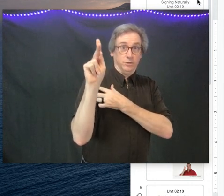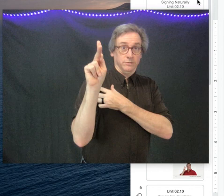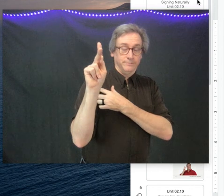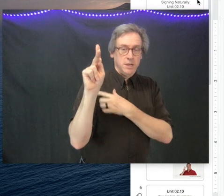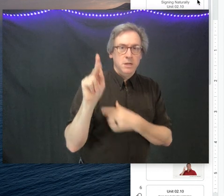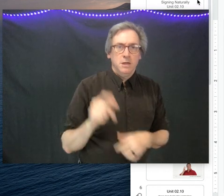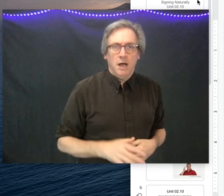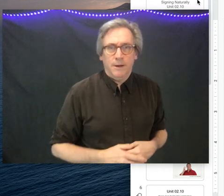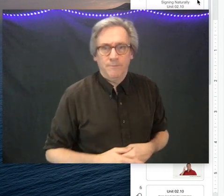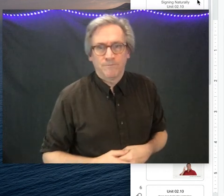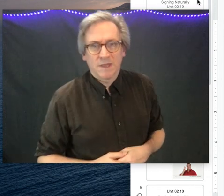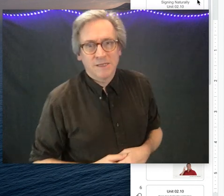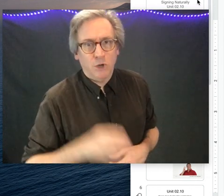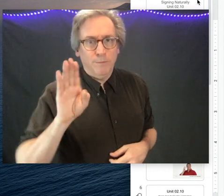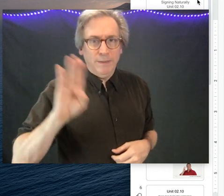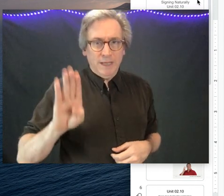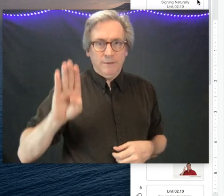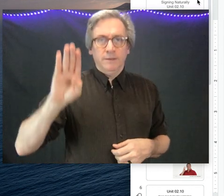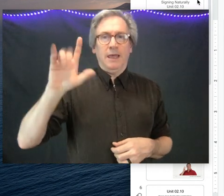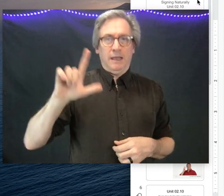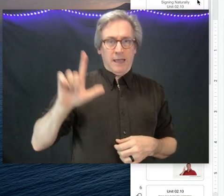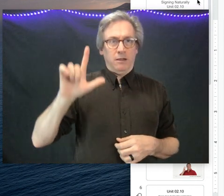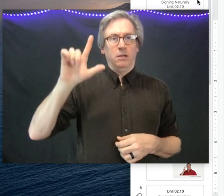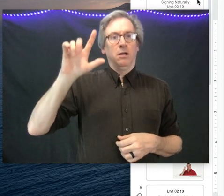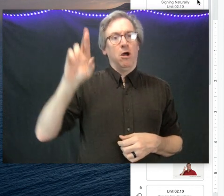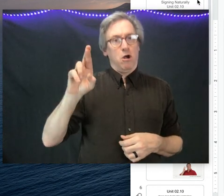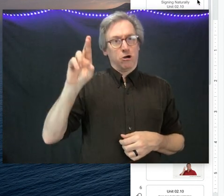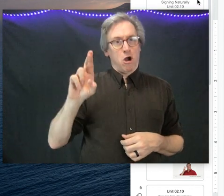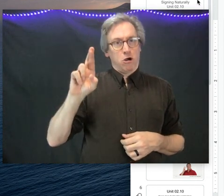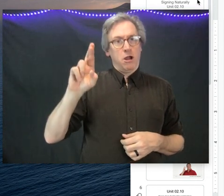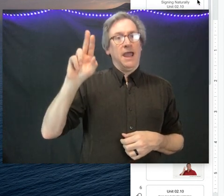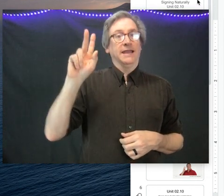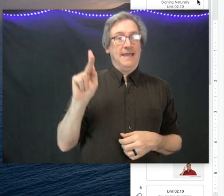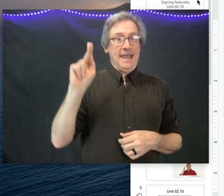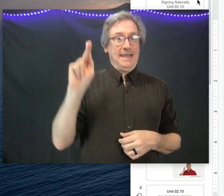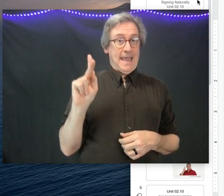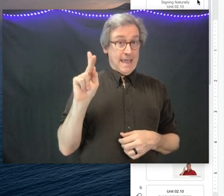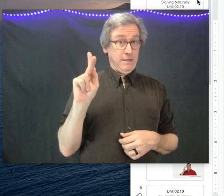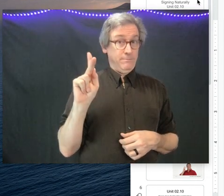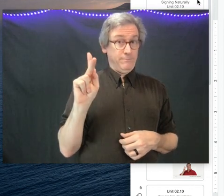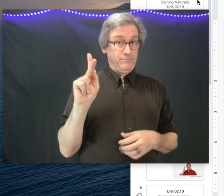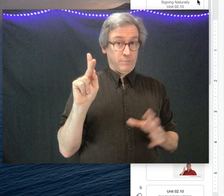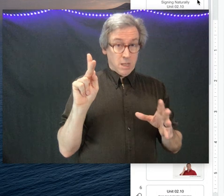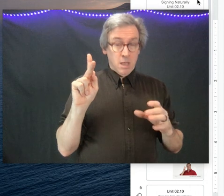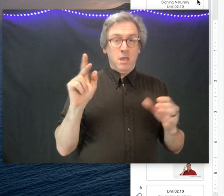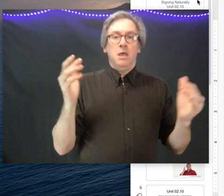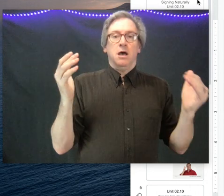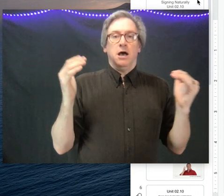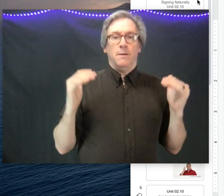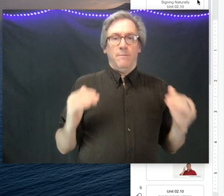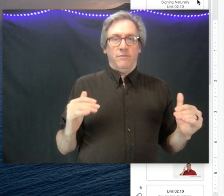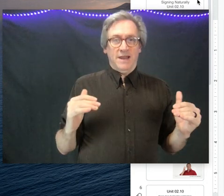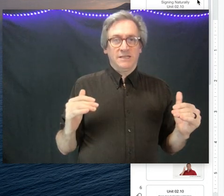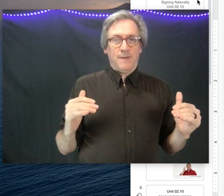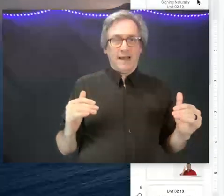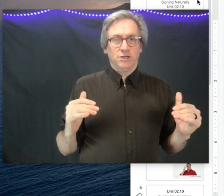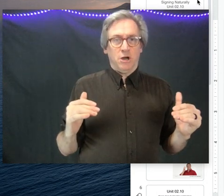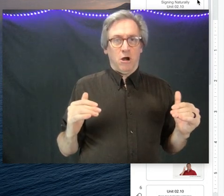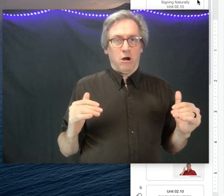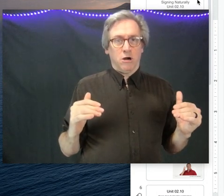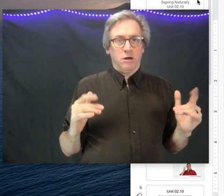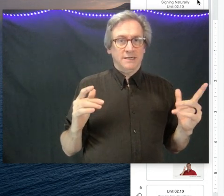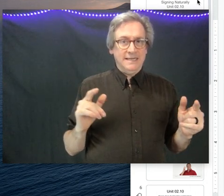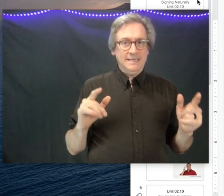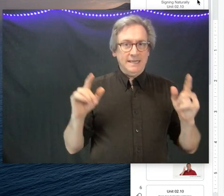the shoulder. So BB, LL, RR, and KK. The next